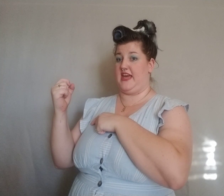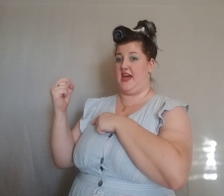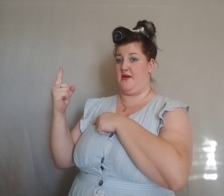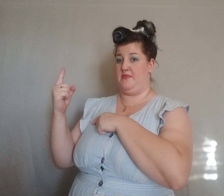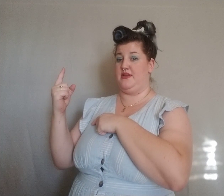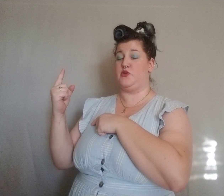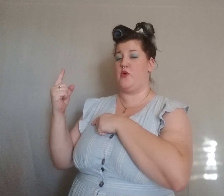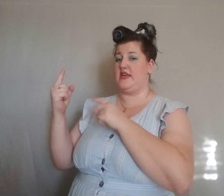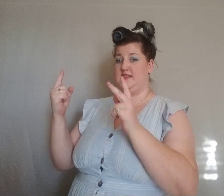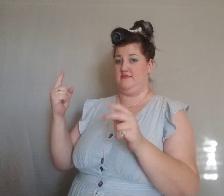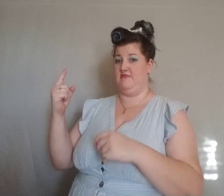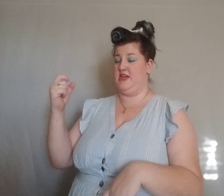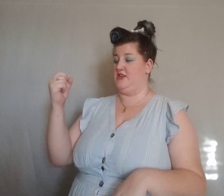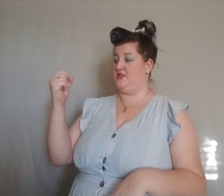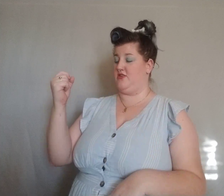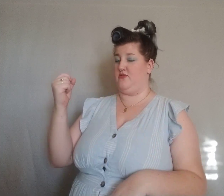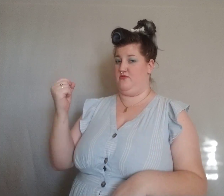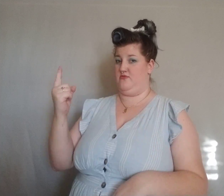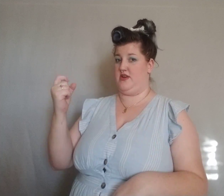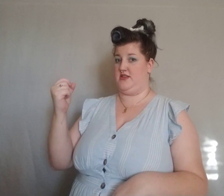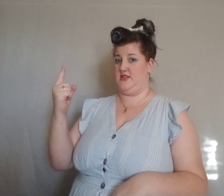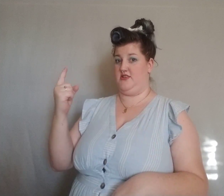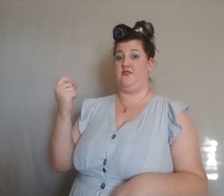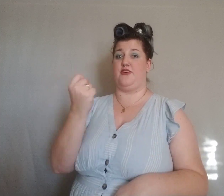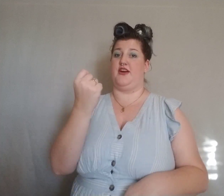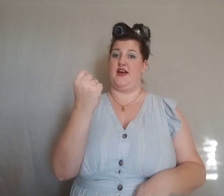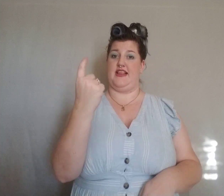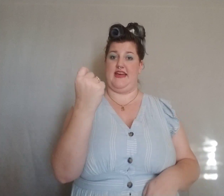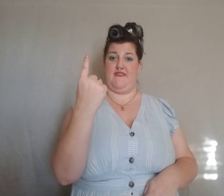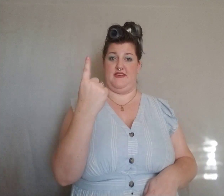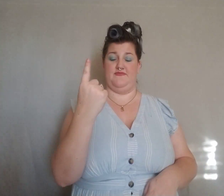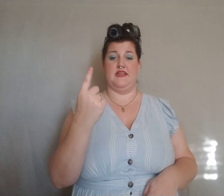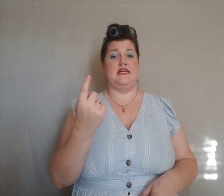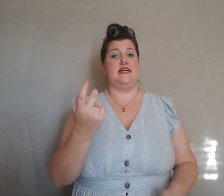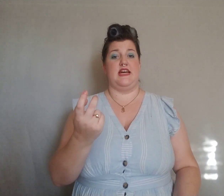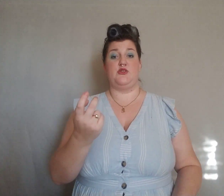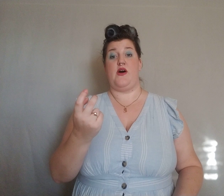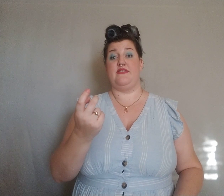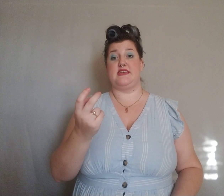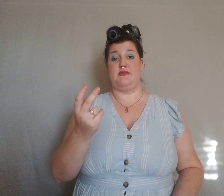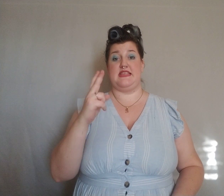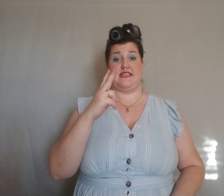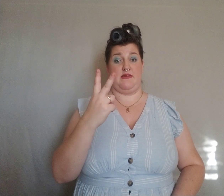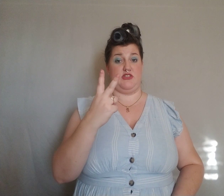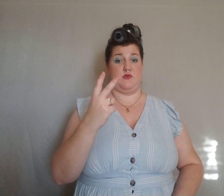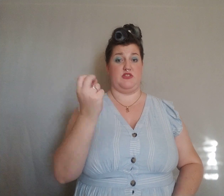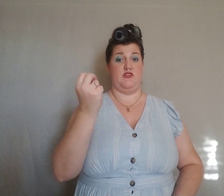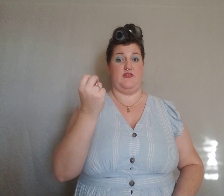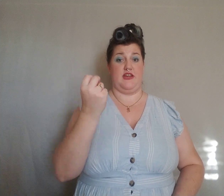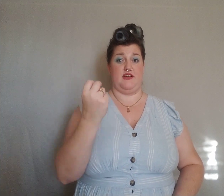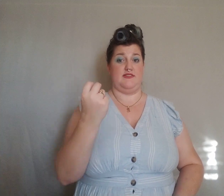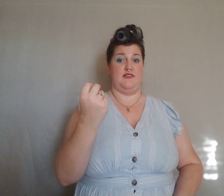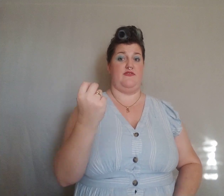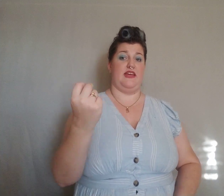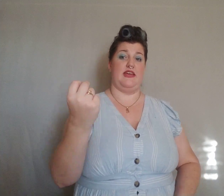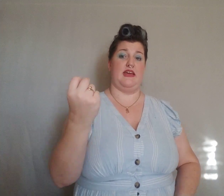up twice. So 1, 2 for 11. And 12 is going to be the same, just with 2 fingers. Flicking